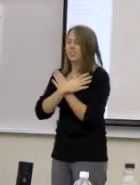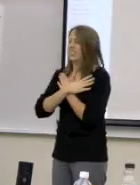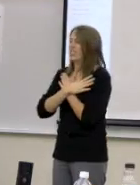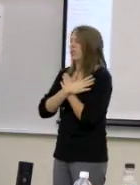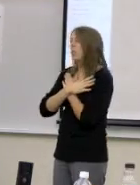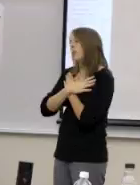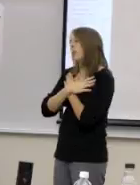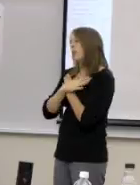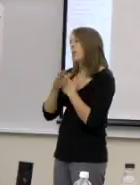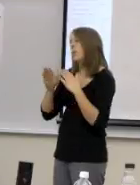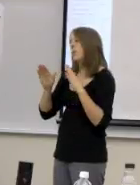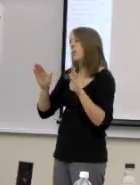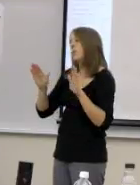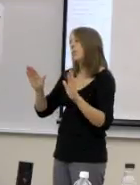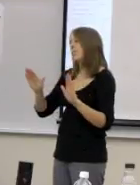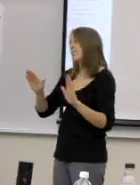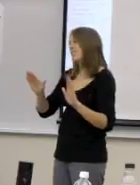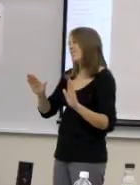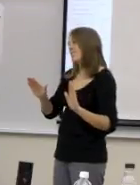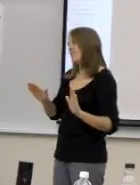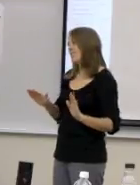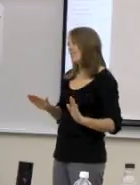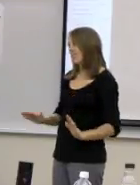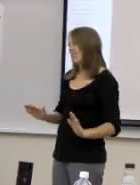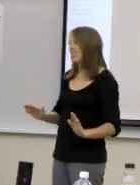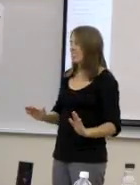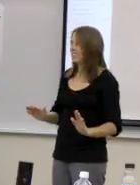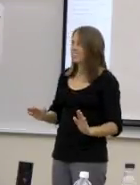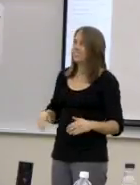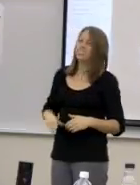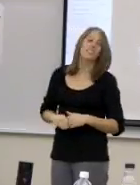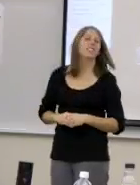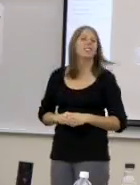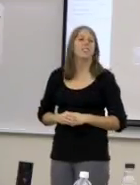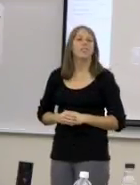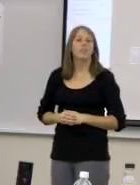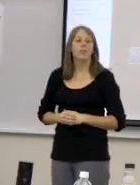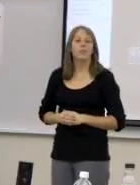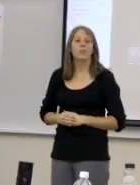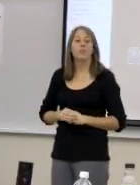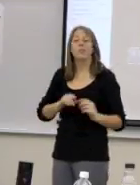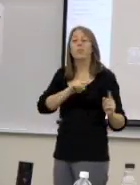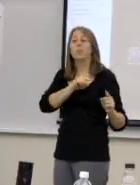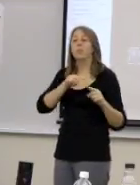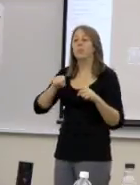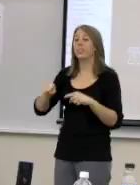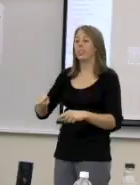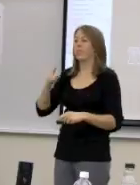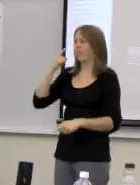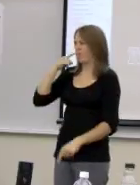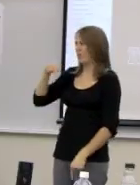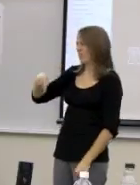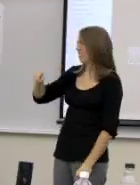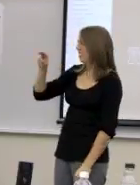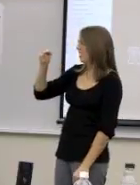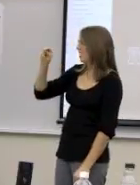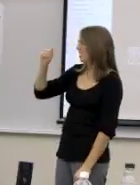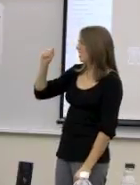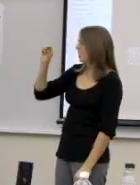that she does. It is phenomenal. And she's coming to do it for NAOBDC along with this